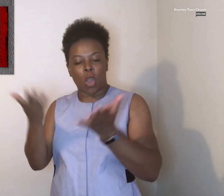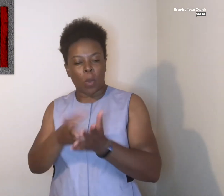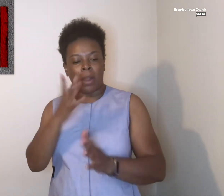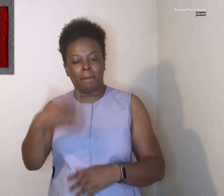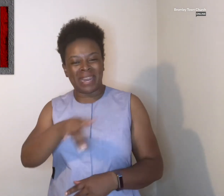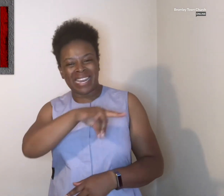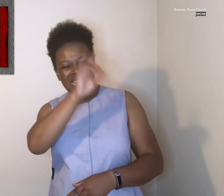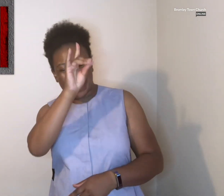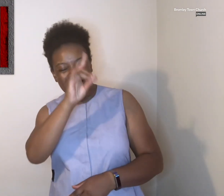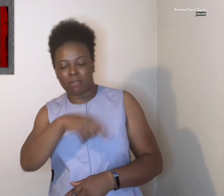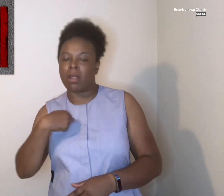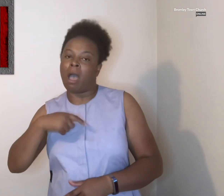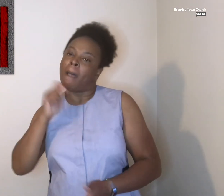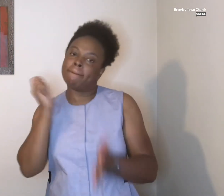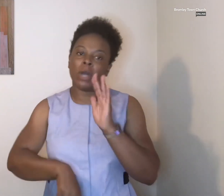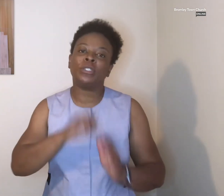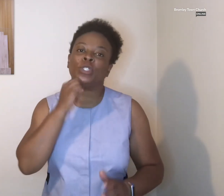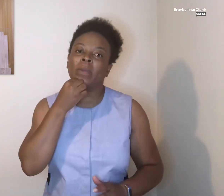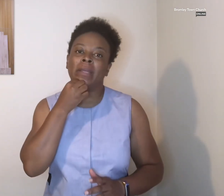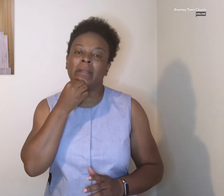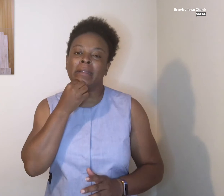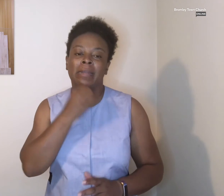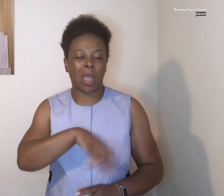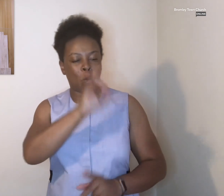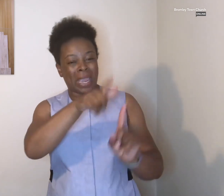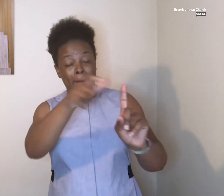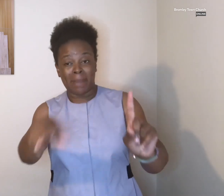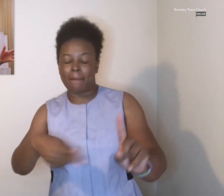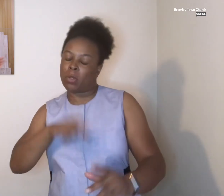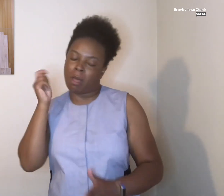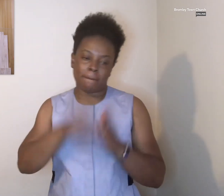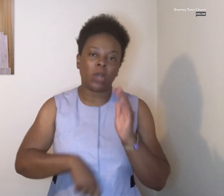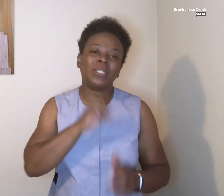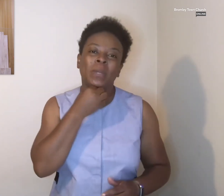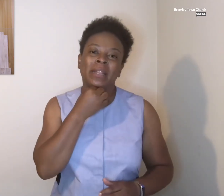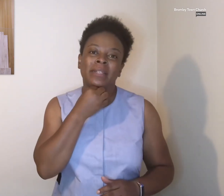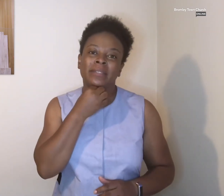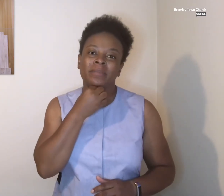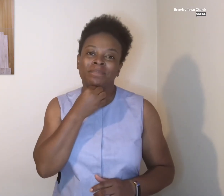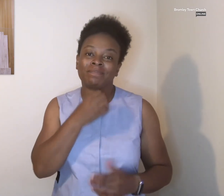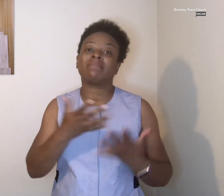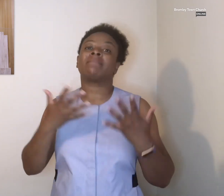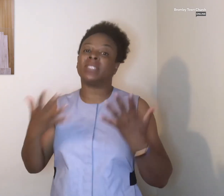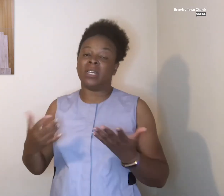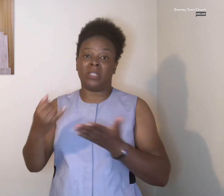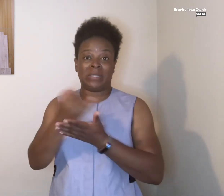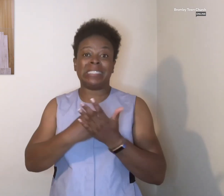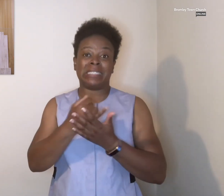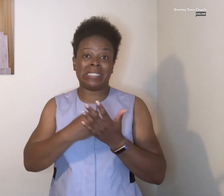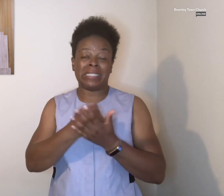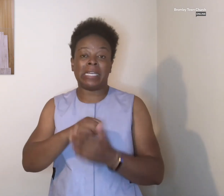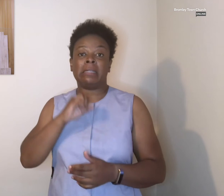the wicked for their sins. So sin not only separates, enslaves, hardens and deceives, but it is also going